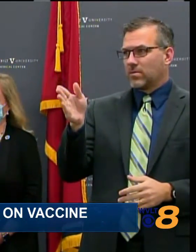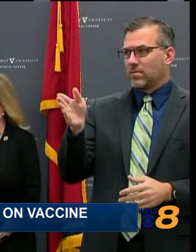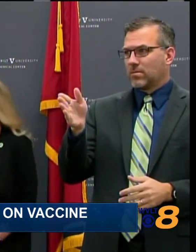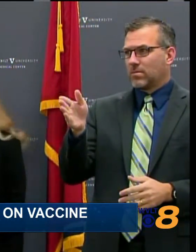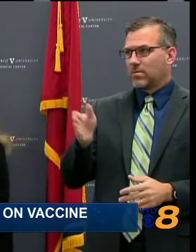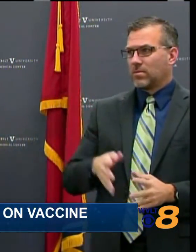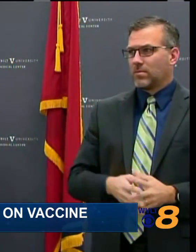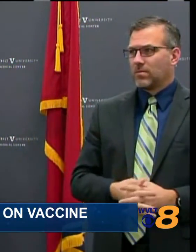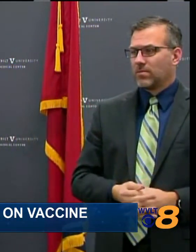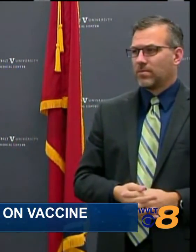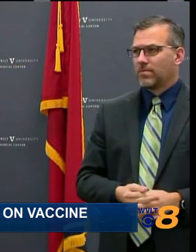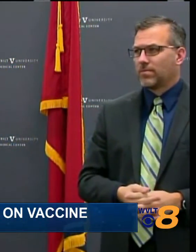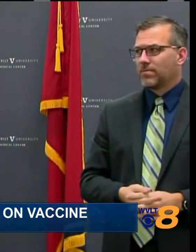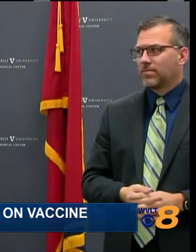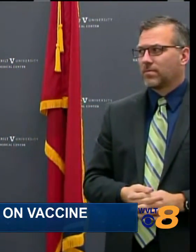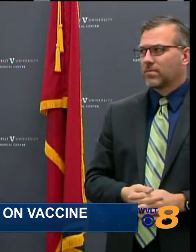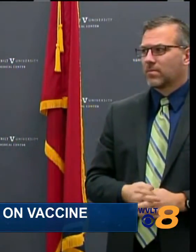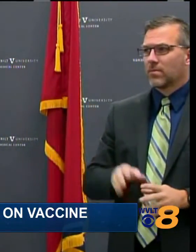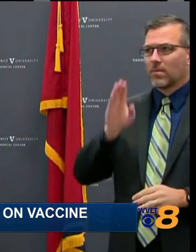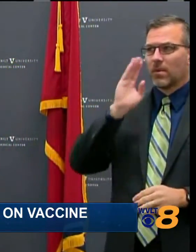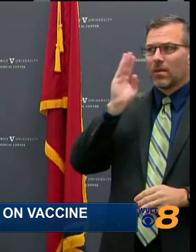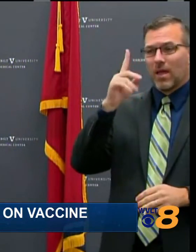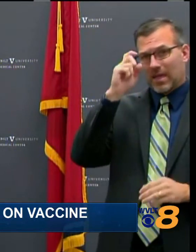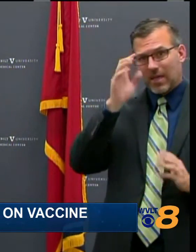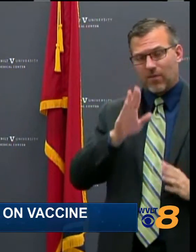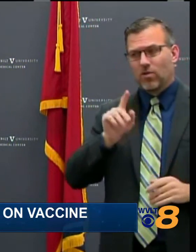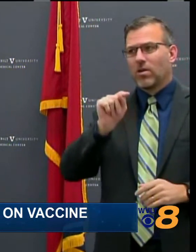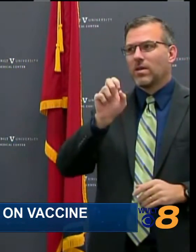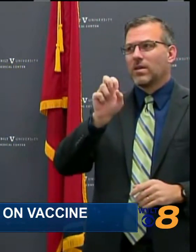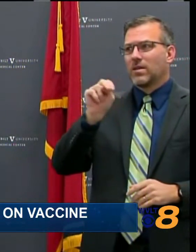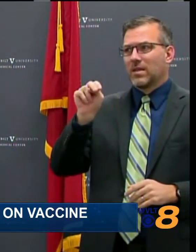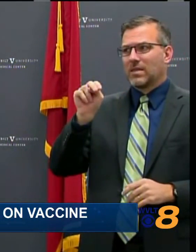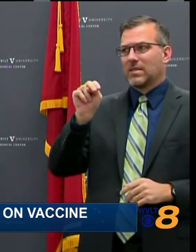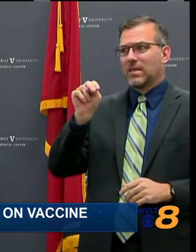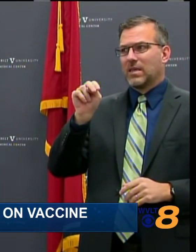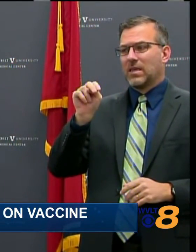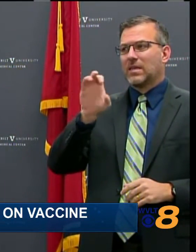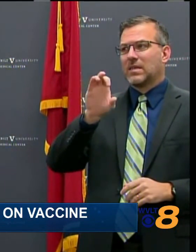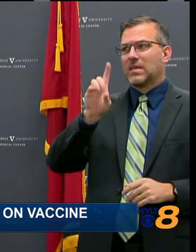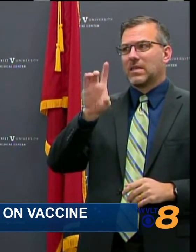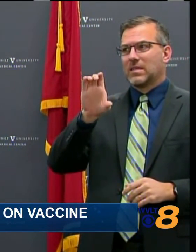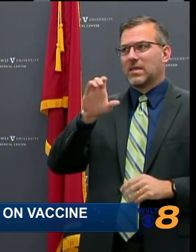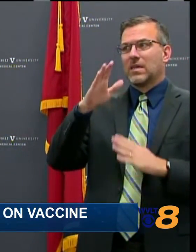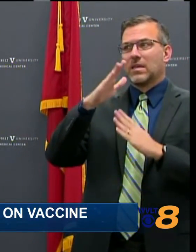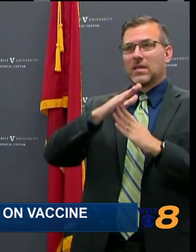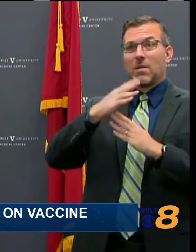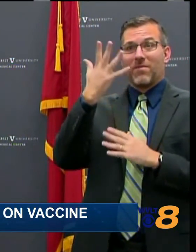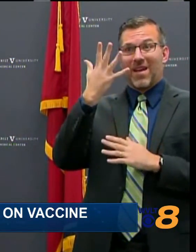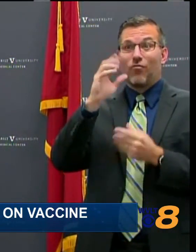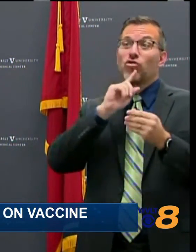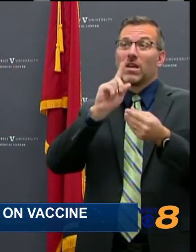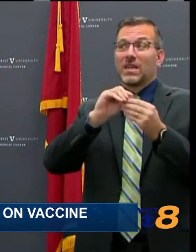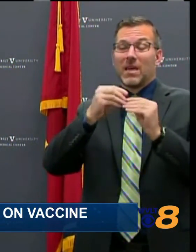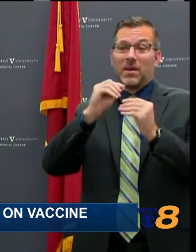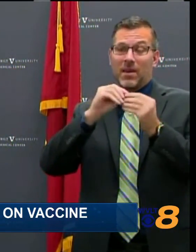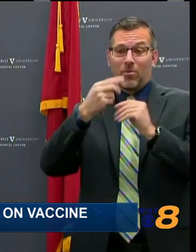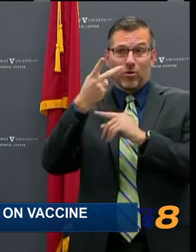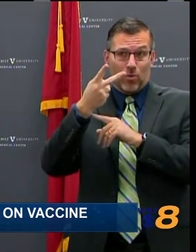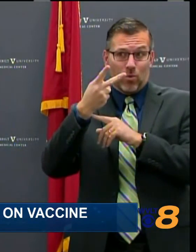You want to go first? Hi, Governor. Tennessee was ranked by the CDC in the top 5, actually number 2 for the cases